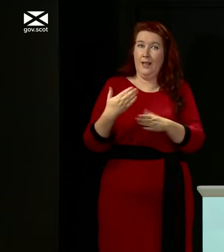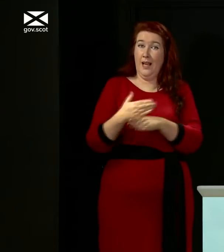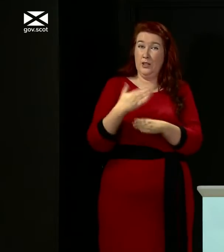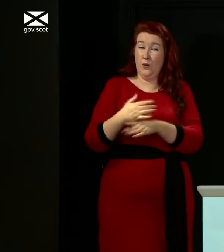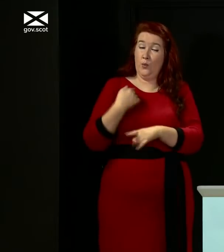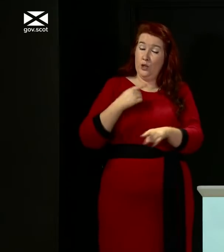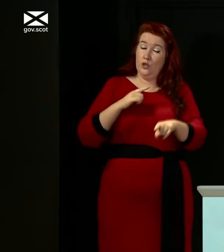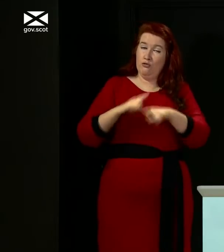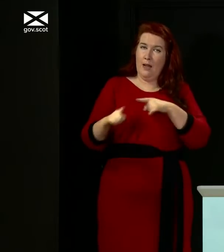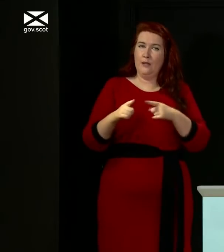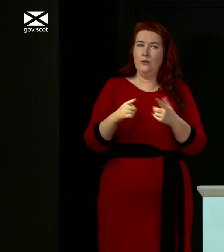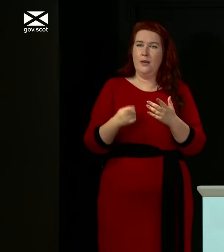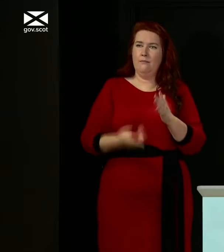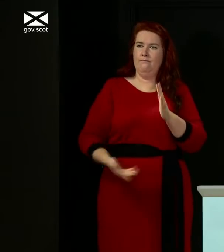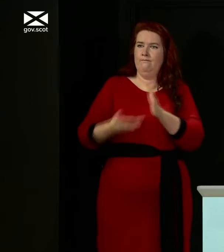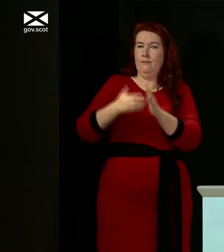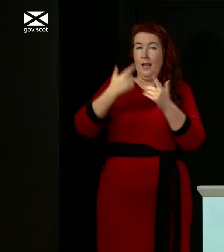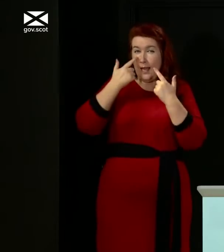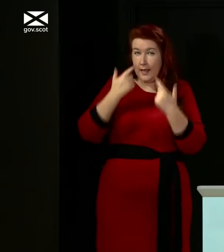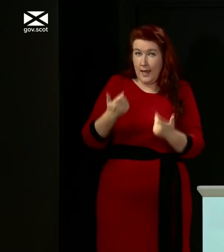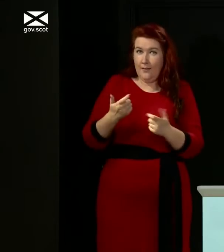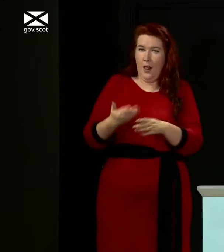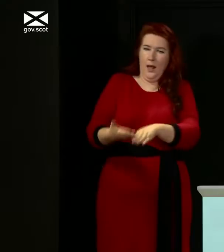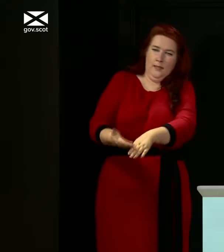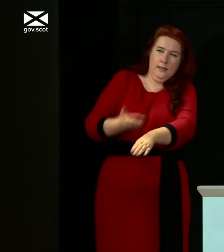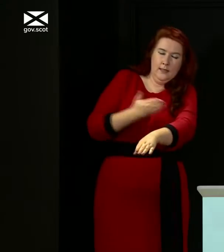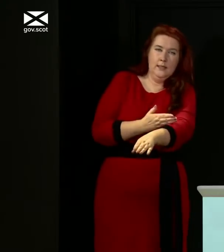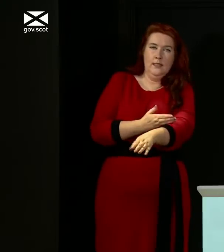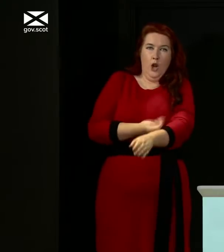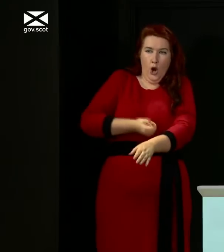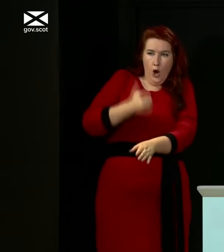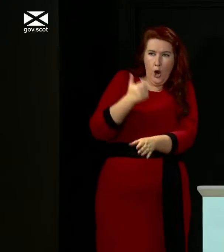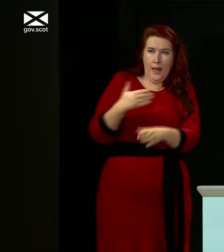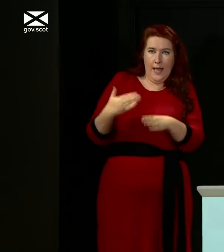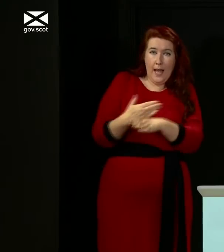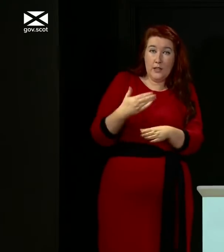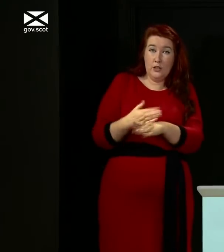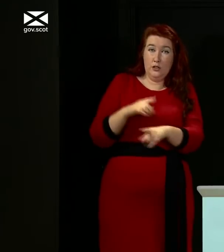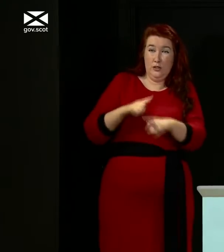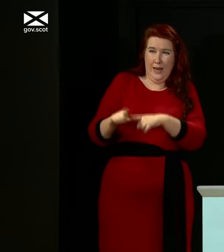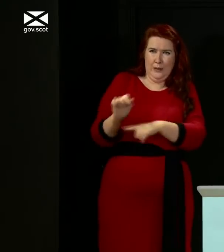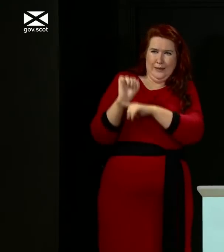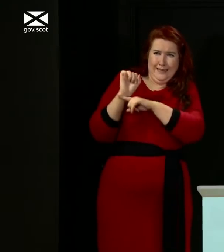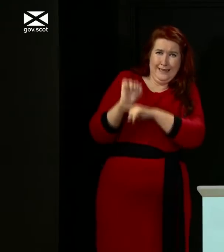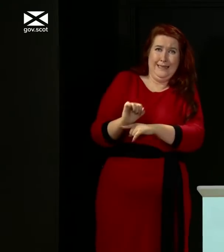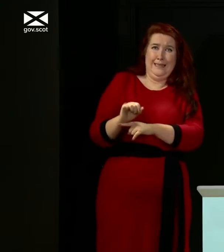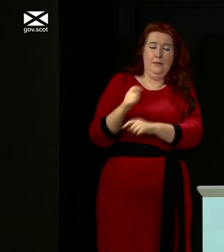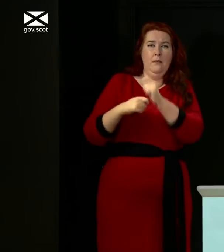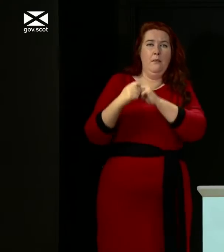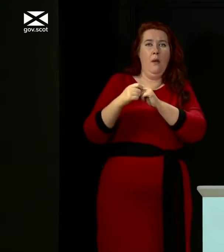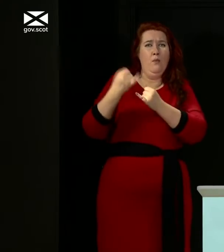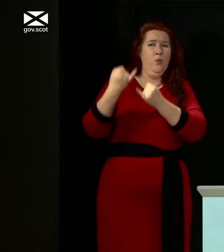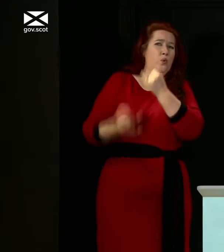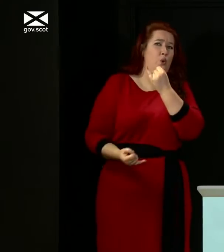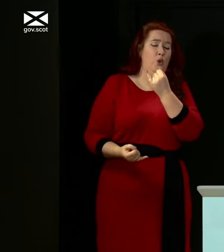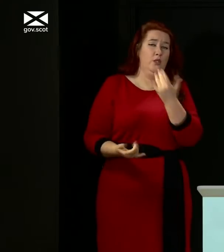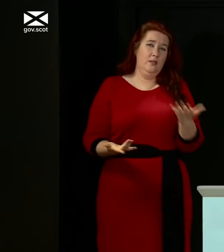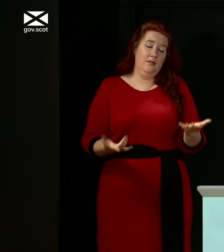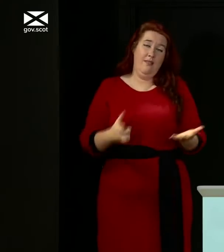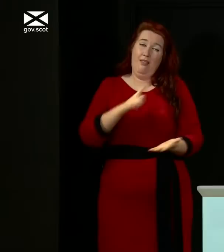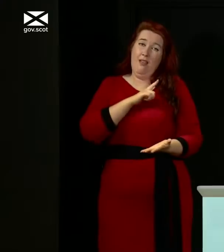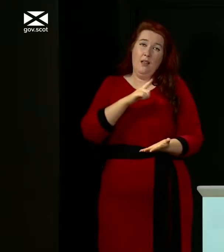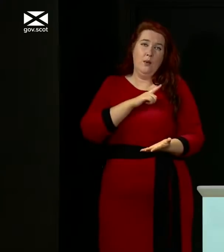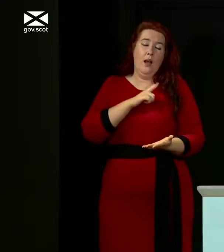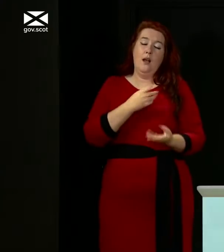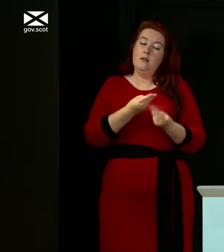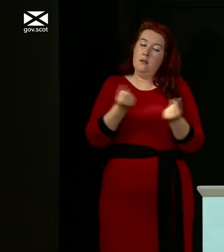act as cautiously and as precautiously as we can at the moment to stop this situation deteriorating any further. And that's why